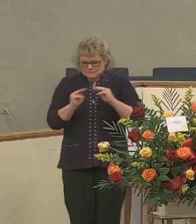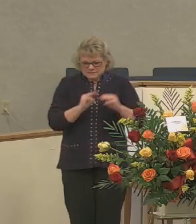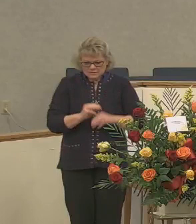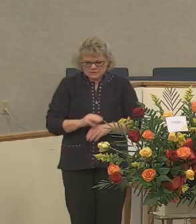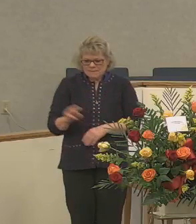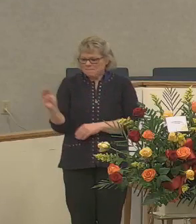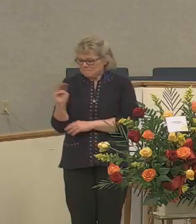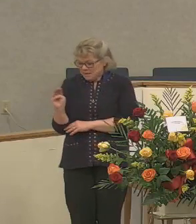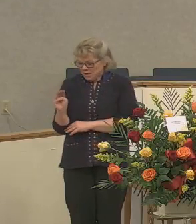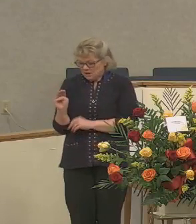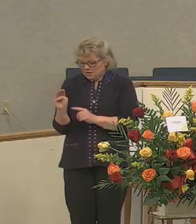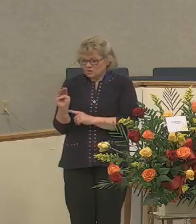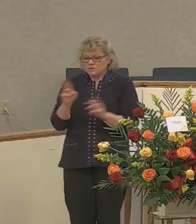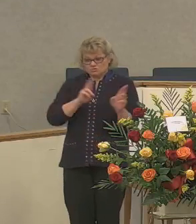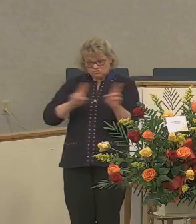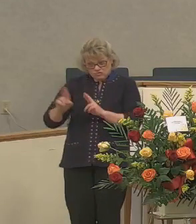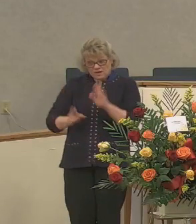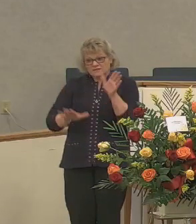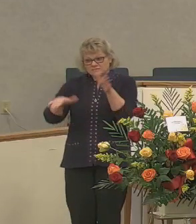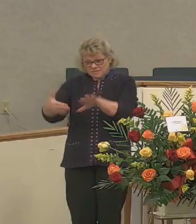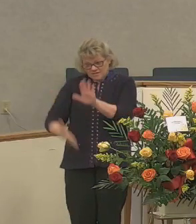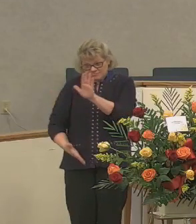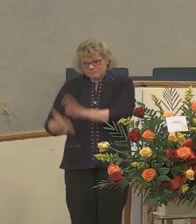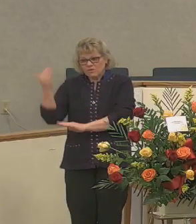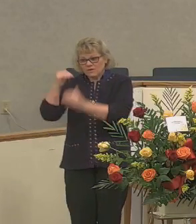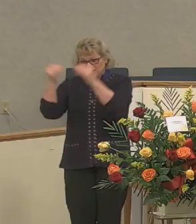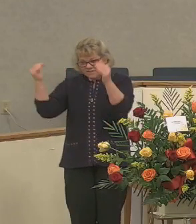Marion was ready to go.